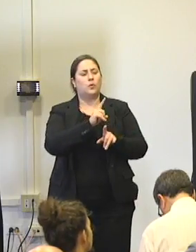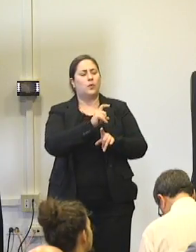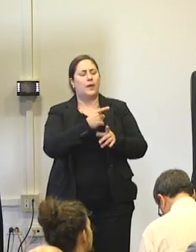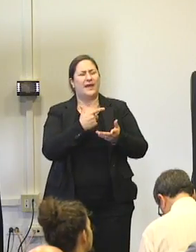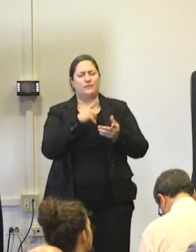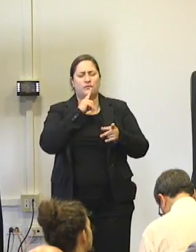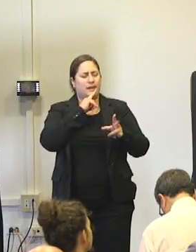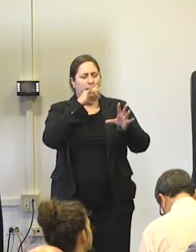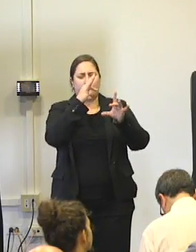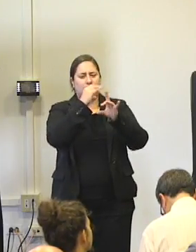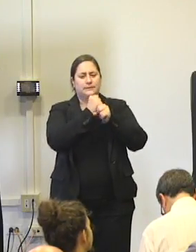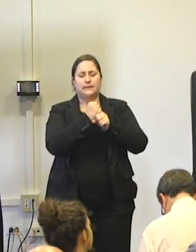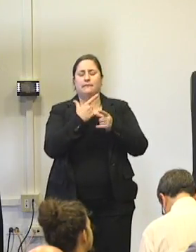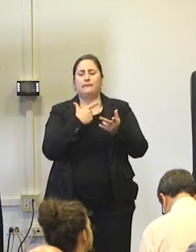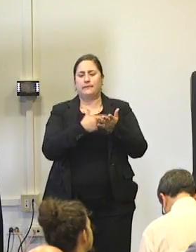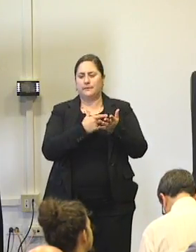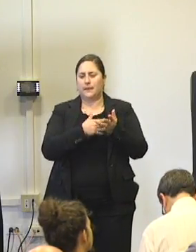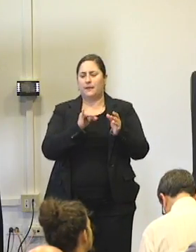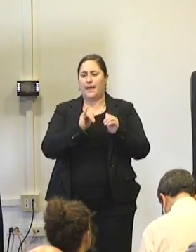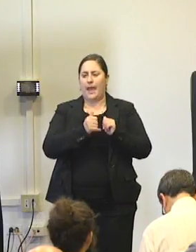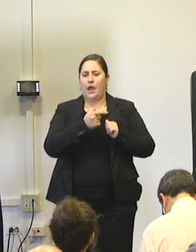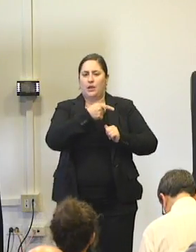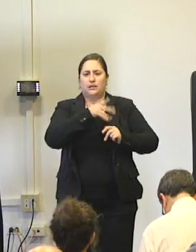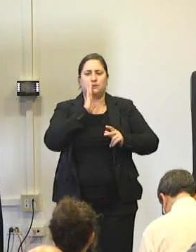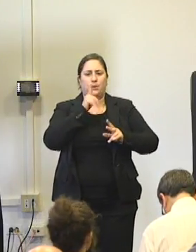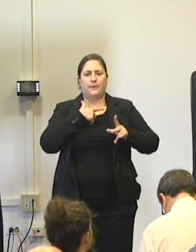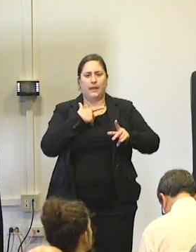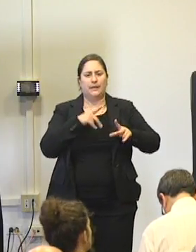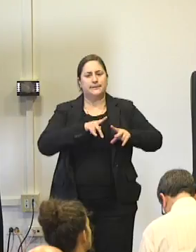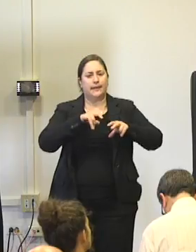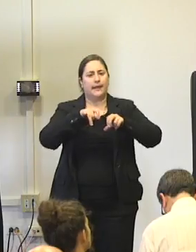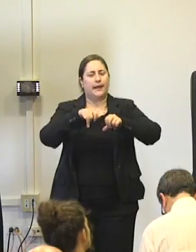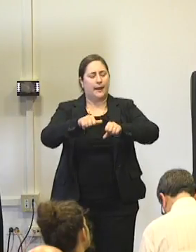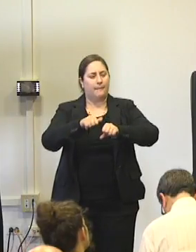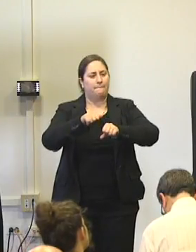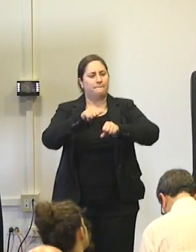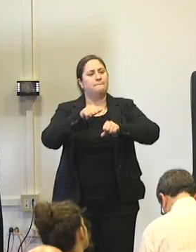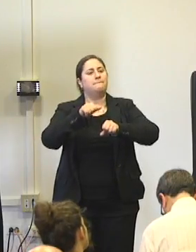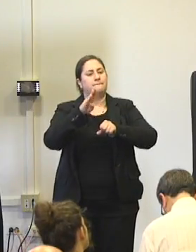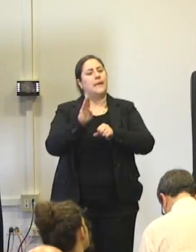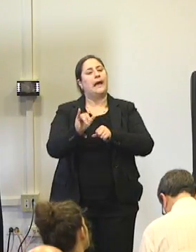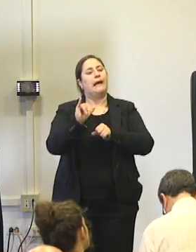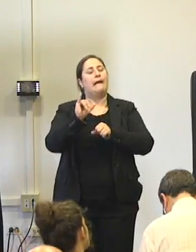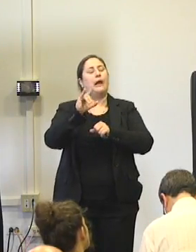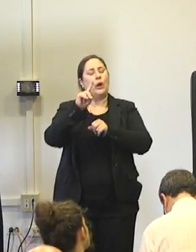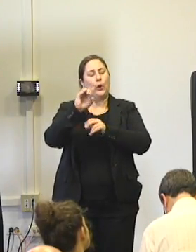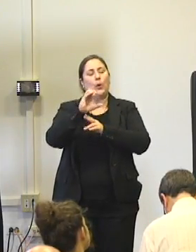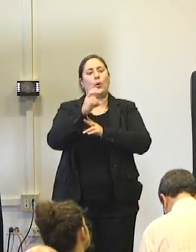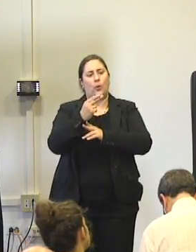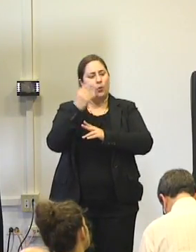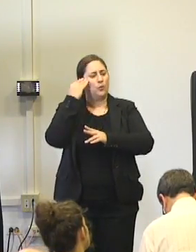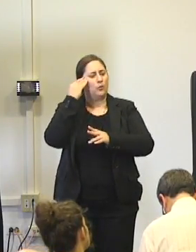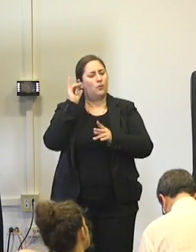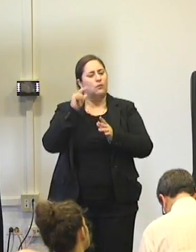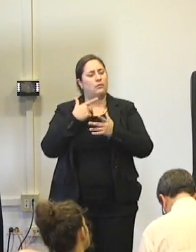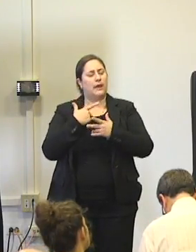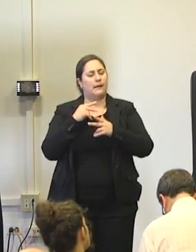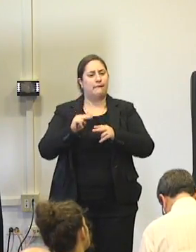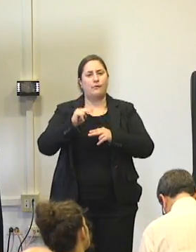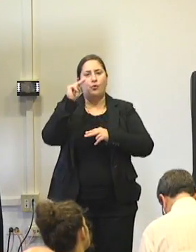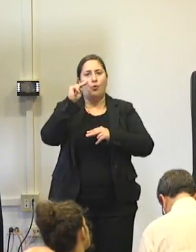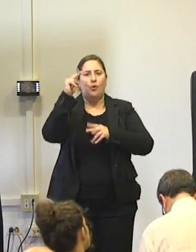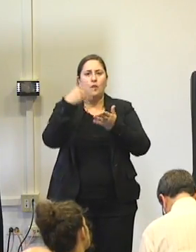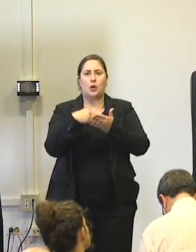It's fascinating to me in some ways how this gets taken up by a Koch, even by a kind of